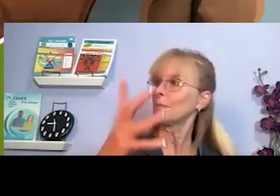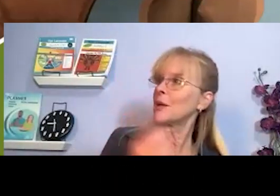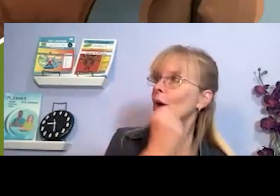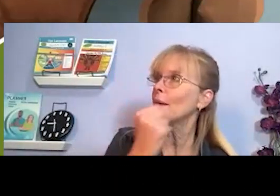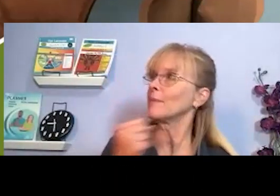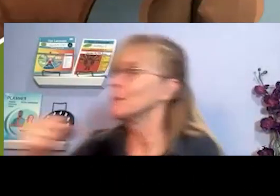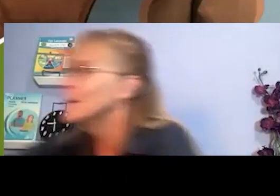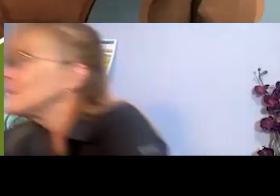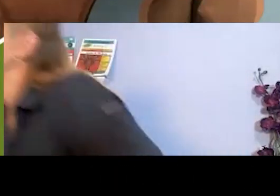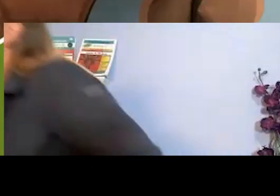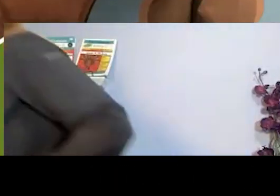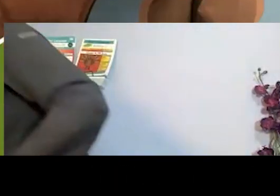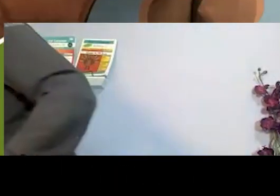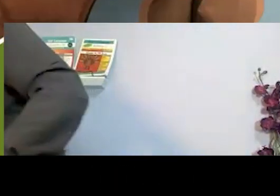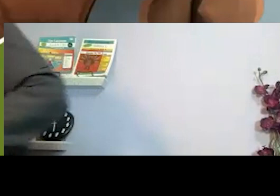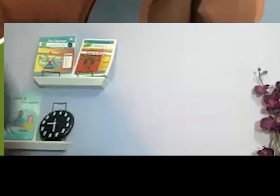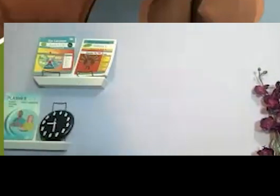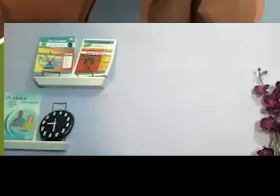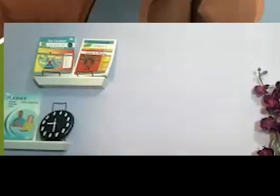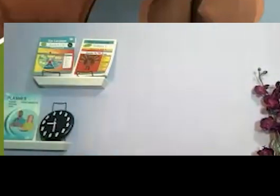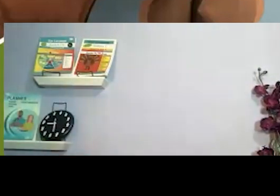Hold on, let me grab.